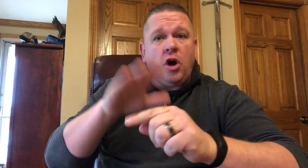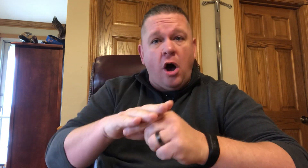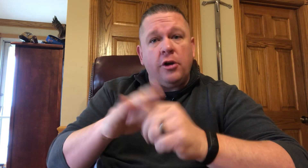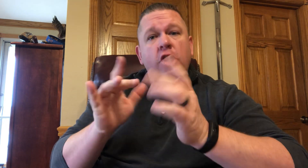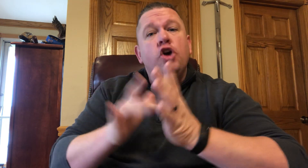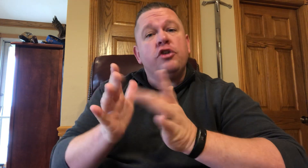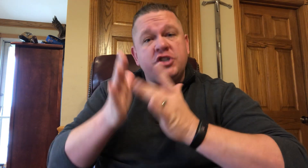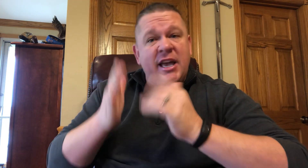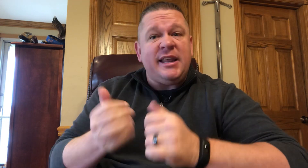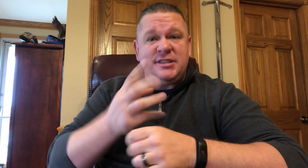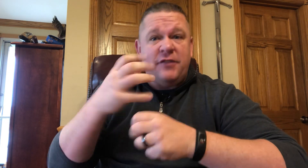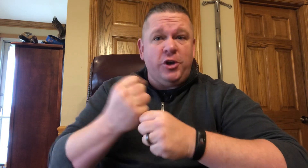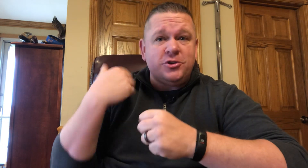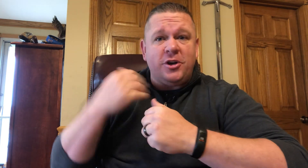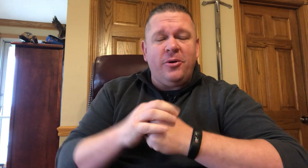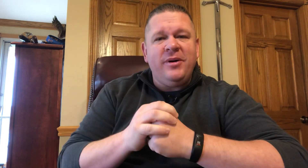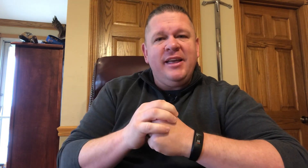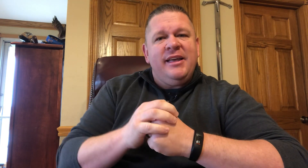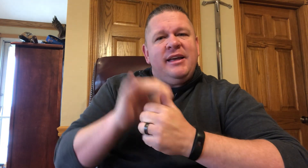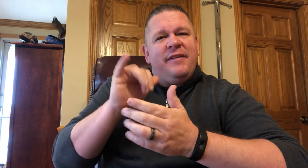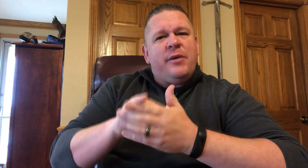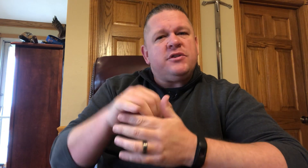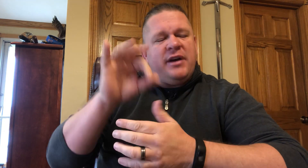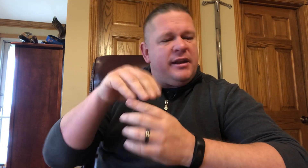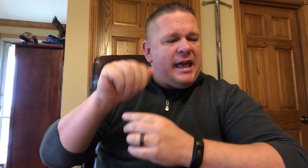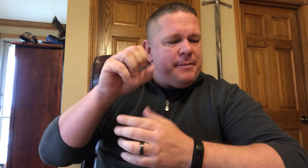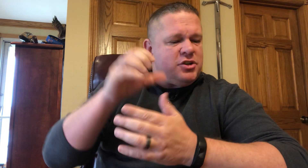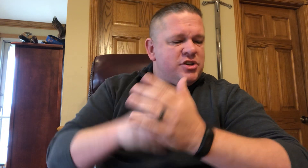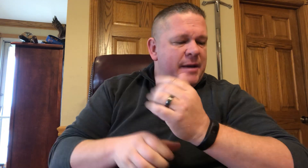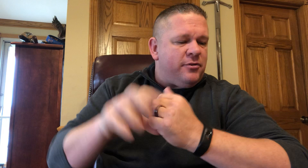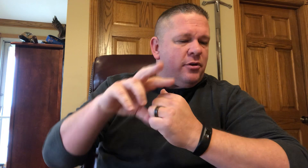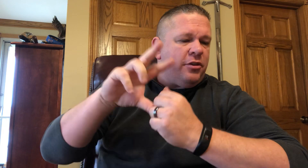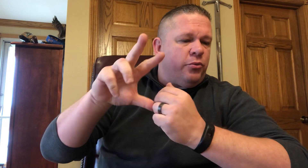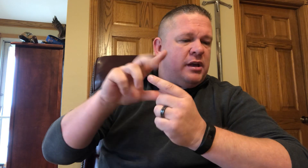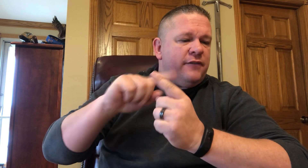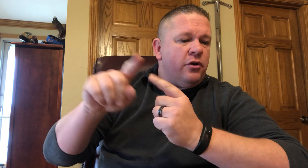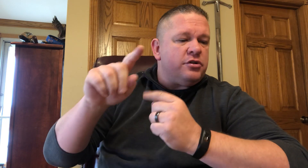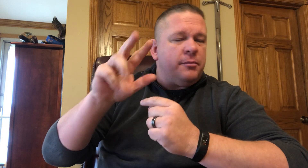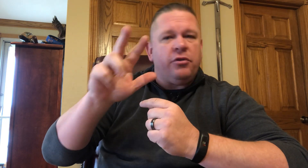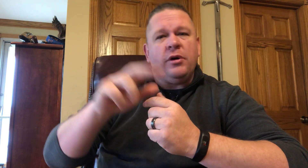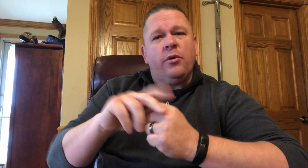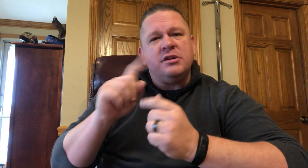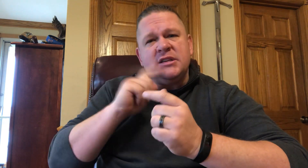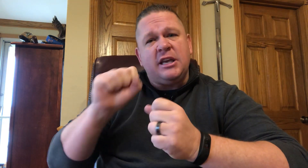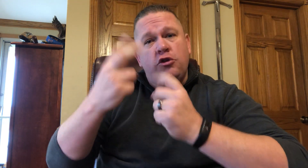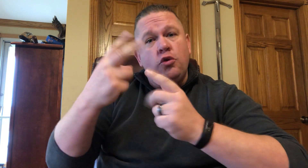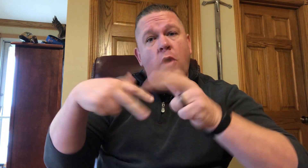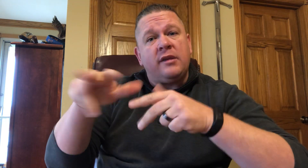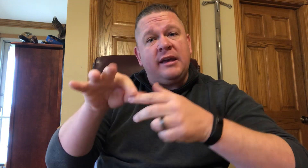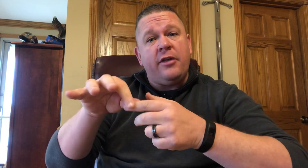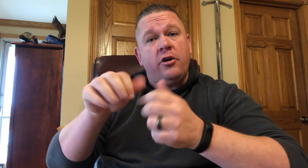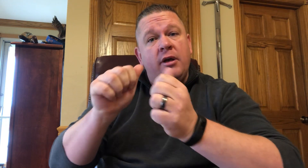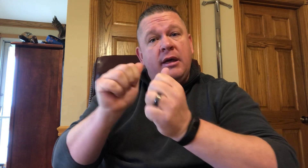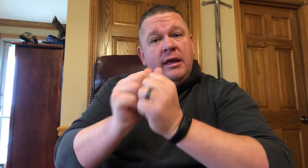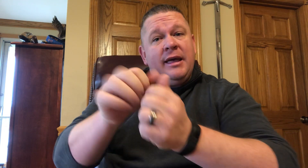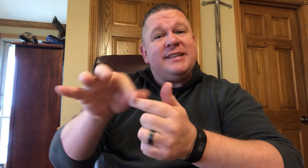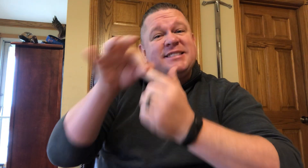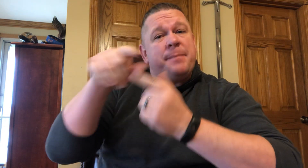on Christianity several years ago. And that was found in Amos chapter 3 and verse number 3, where it says, "Can two walk together except they